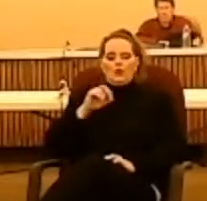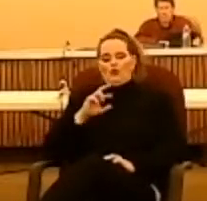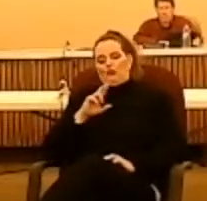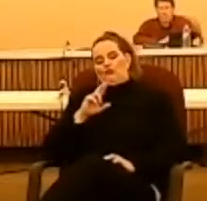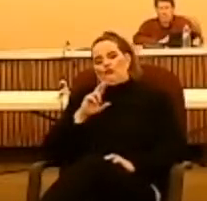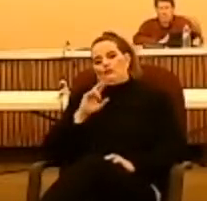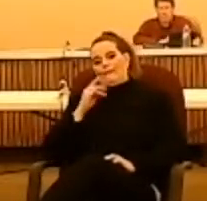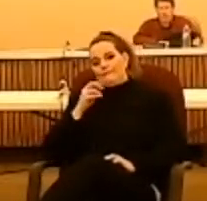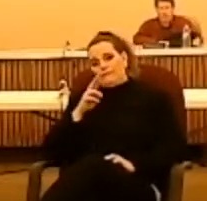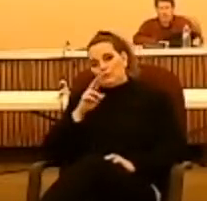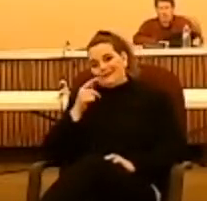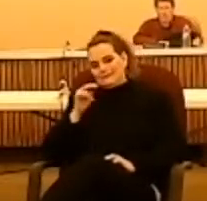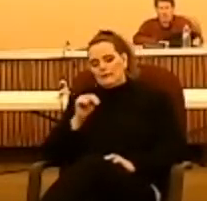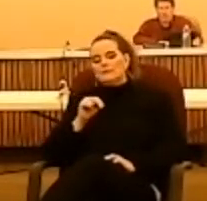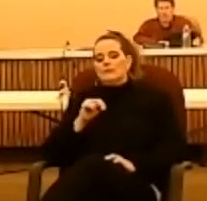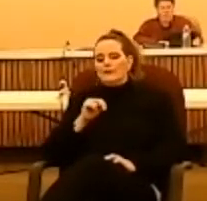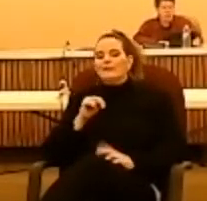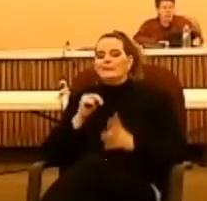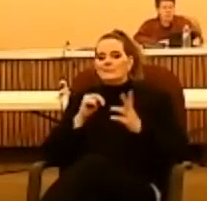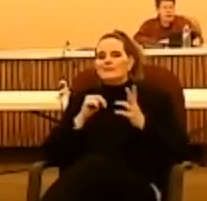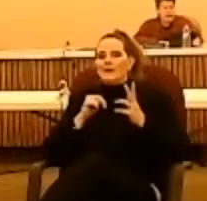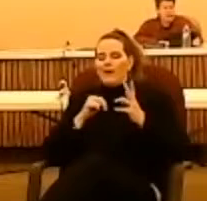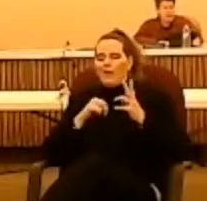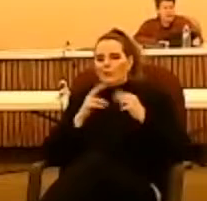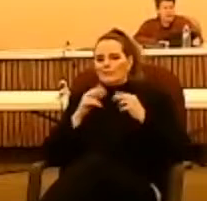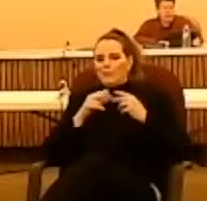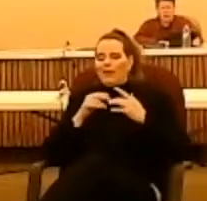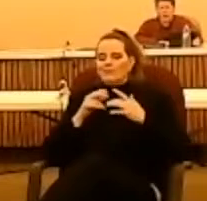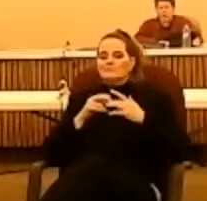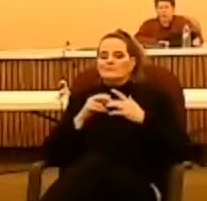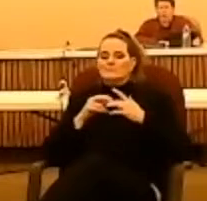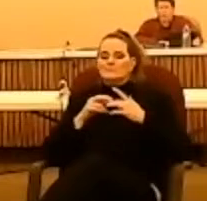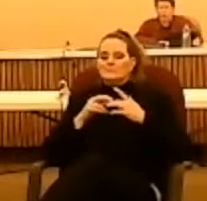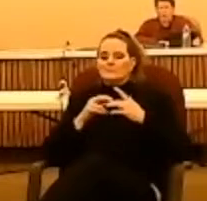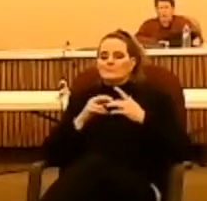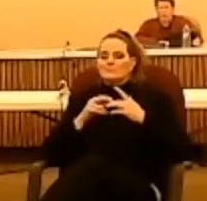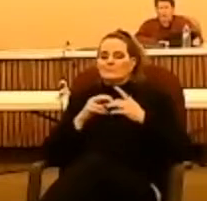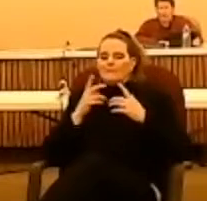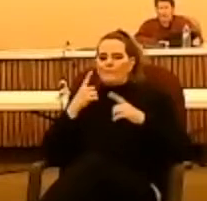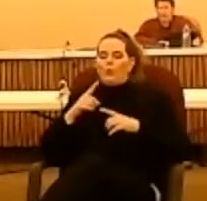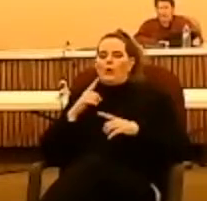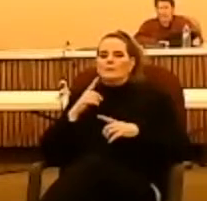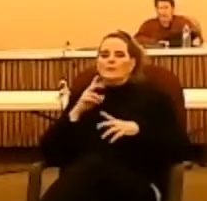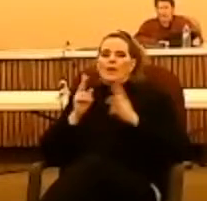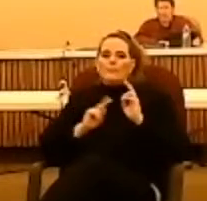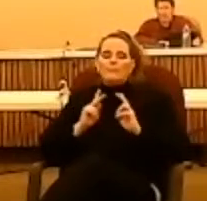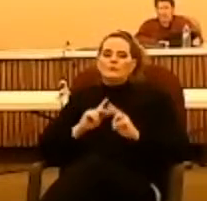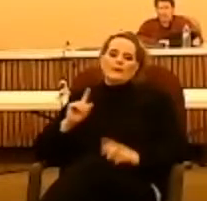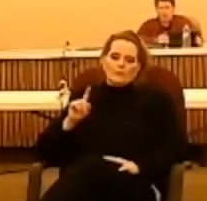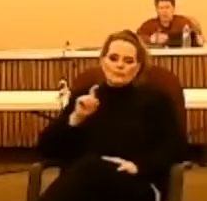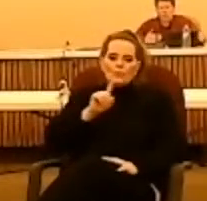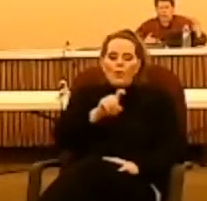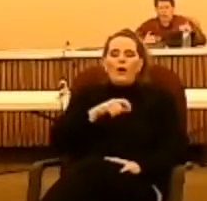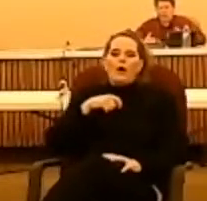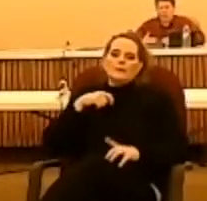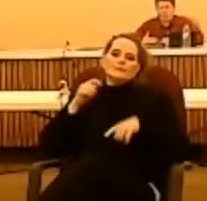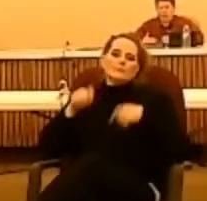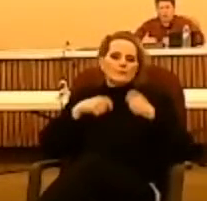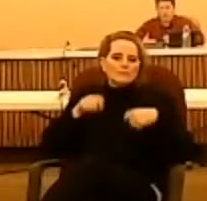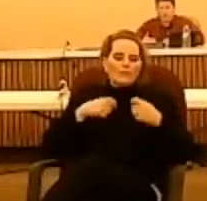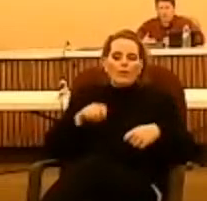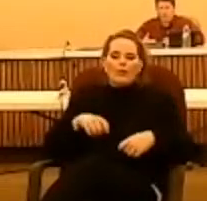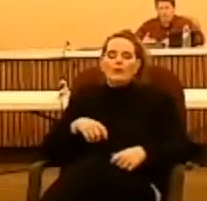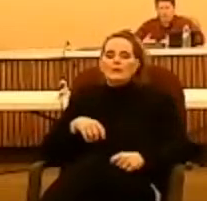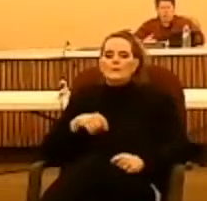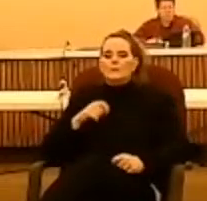was built with pedestrian and cyclist traffic in mind. And so to be able to connect some of these missing